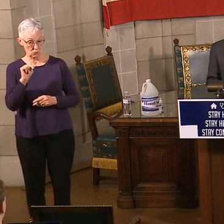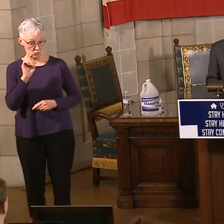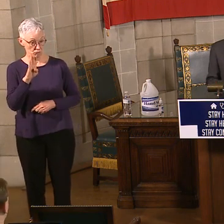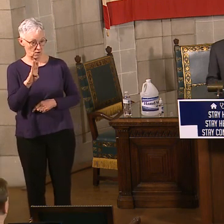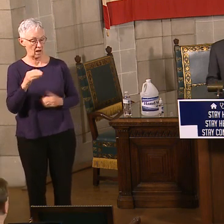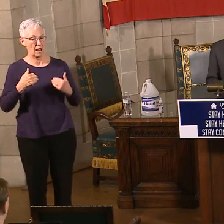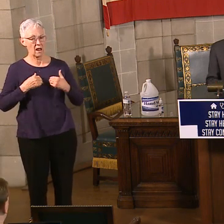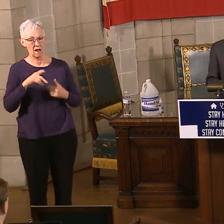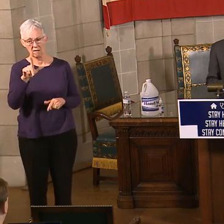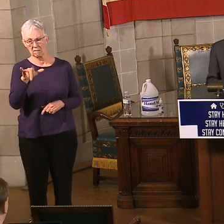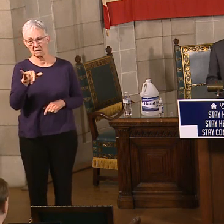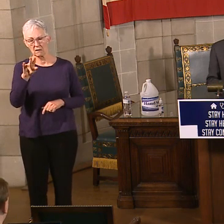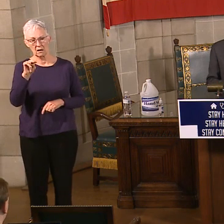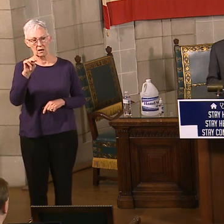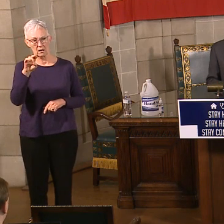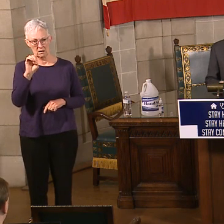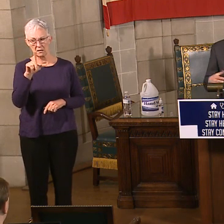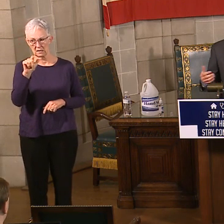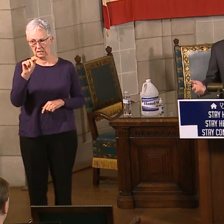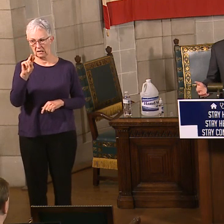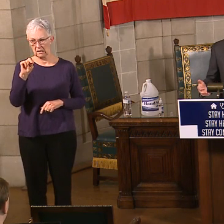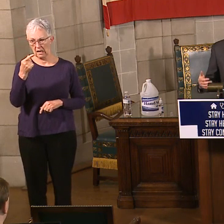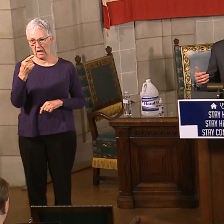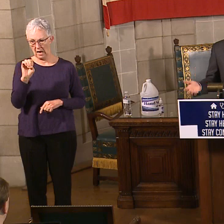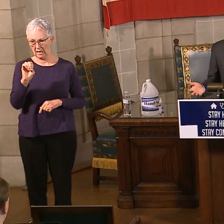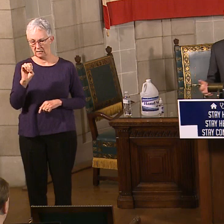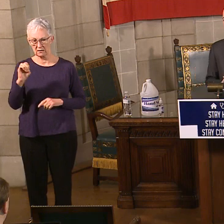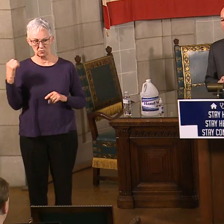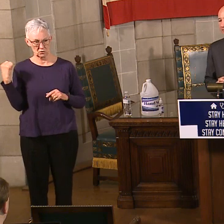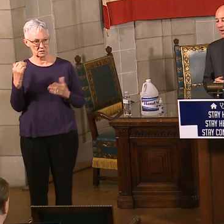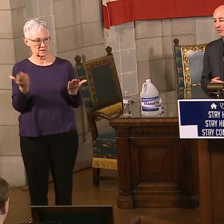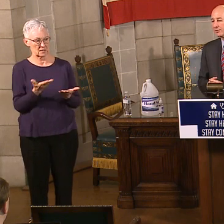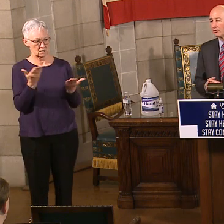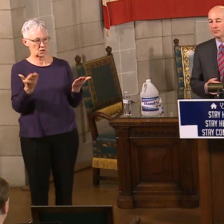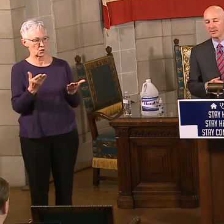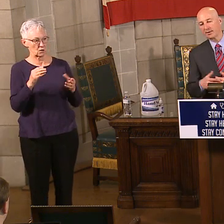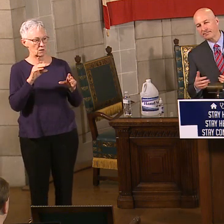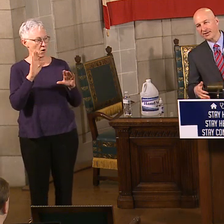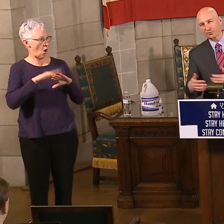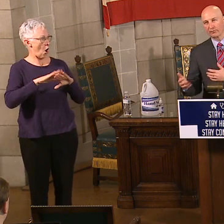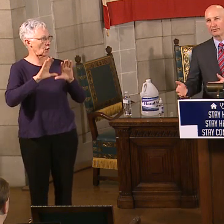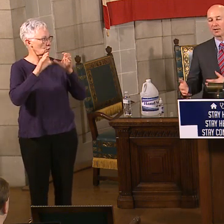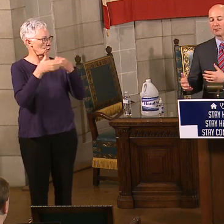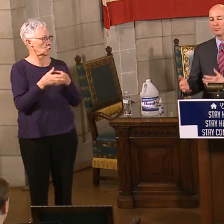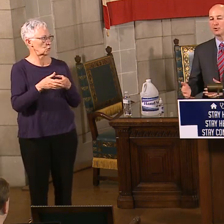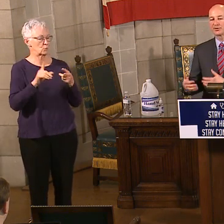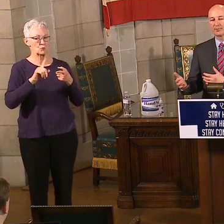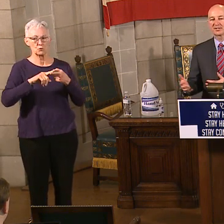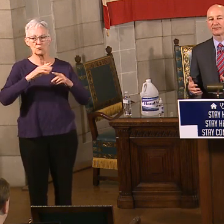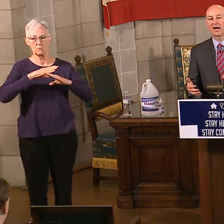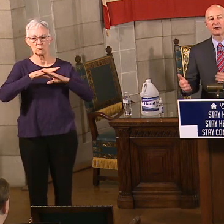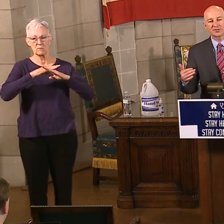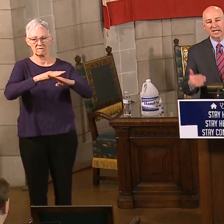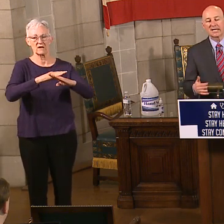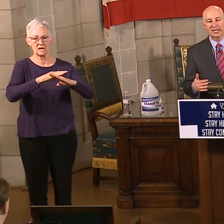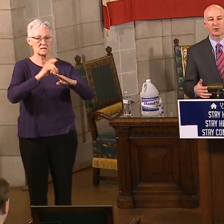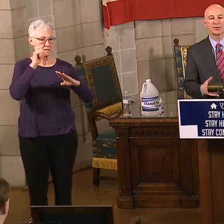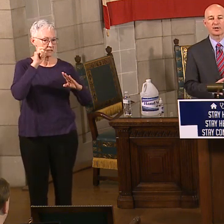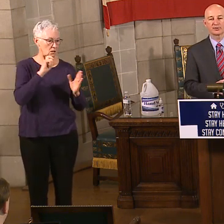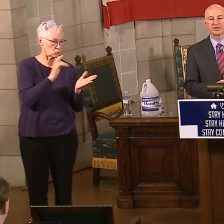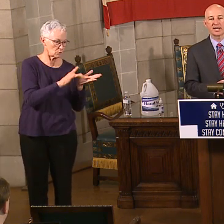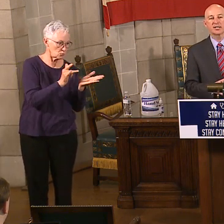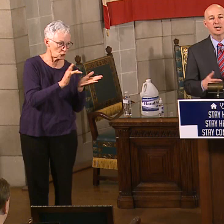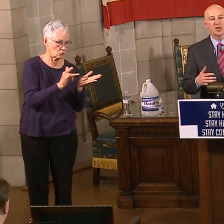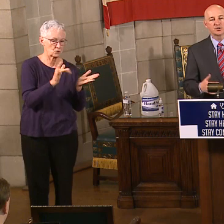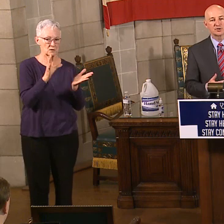who's the executive director of the Nebraska Coalition to End Domestic Violence or Sexual Abuse and Domestic Violence here